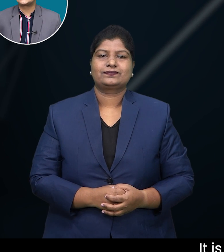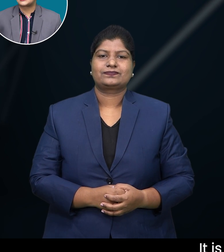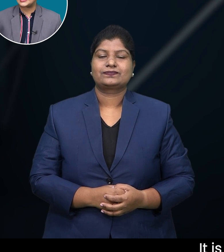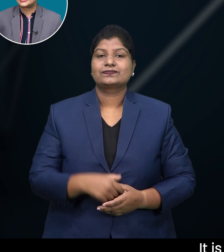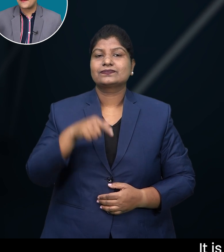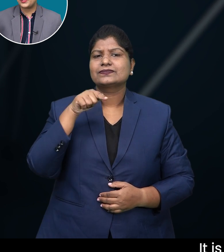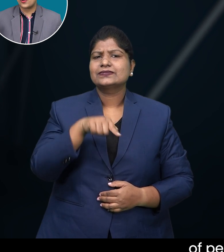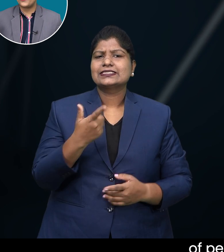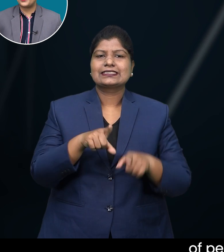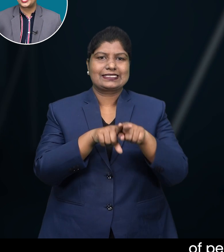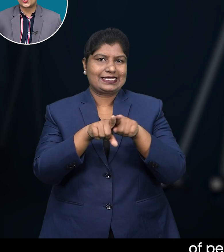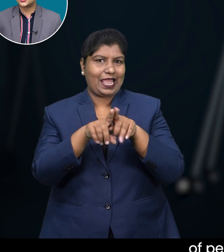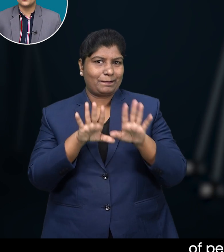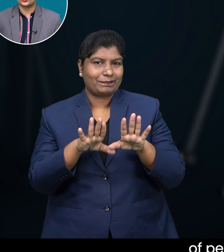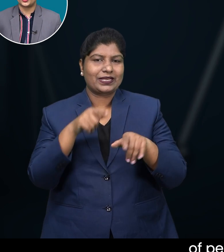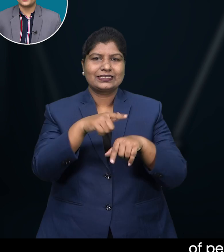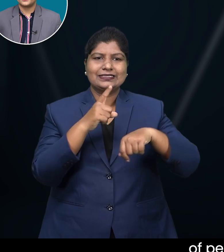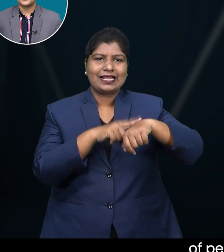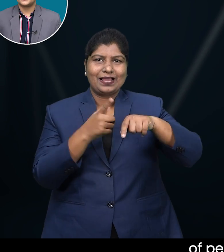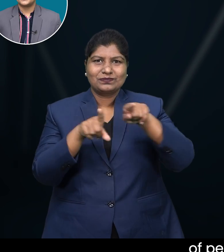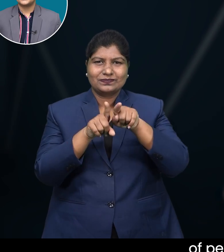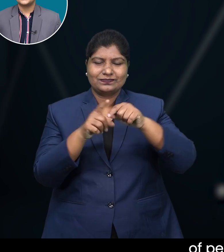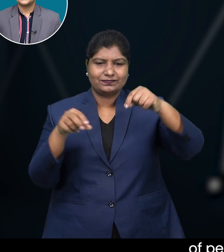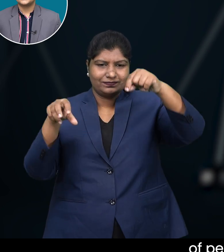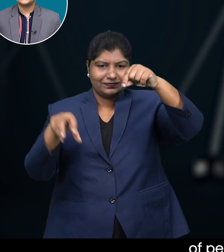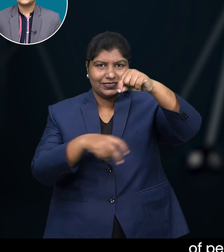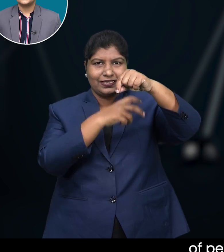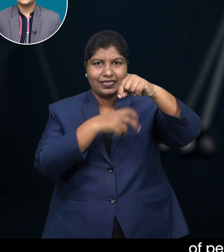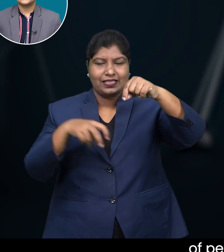It is an example of periodic motion.